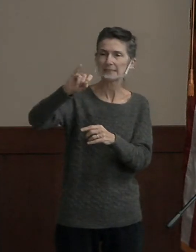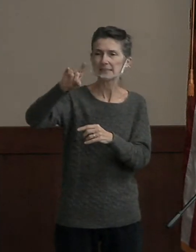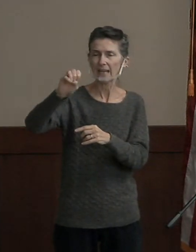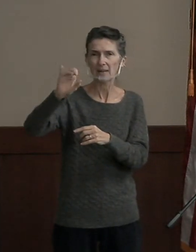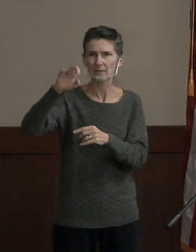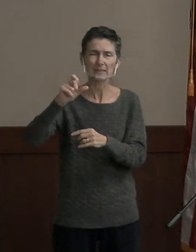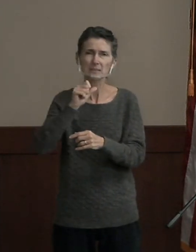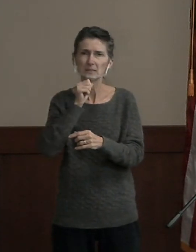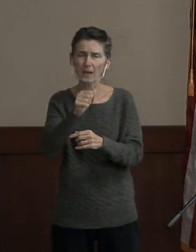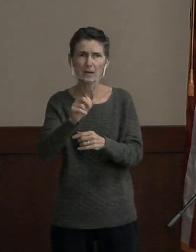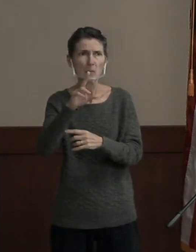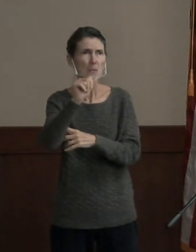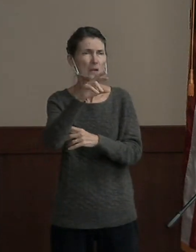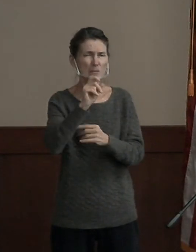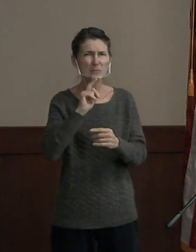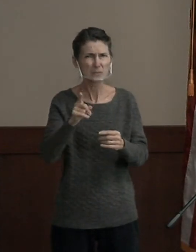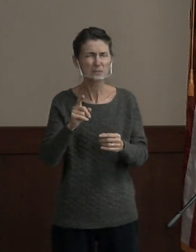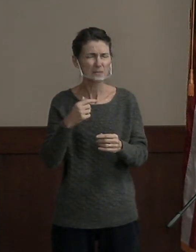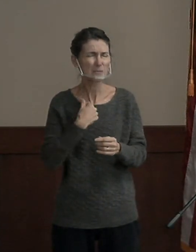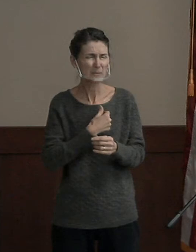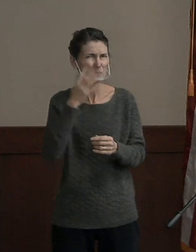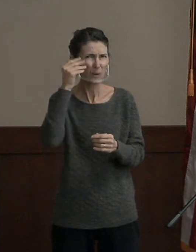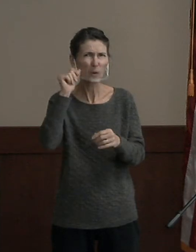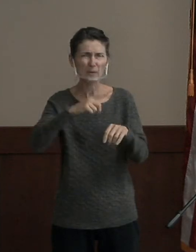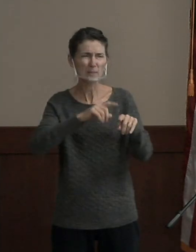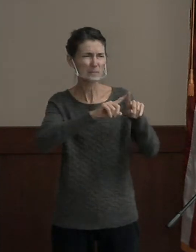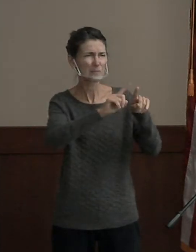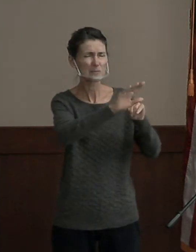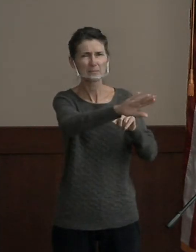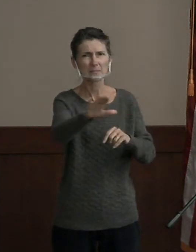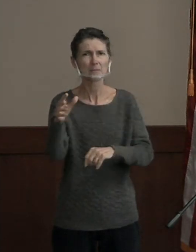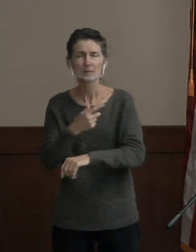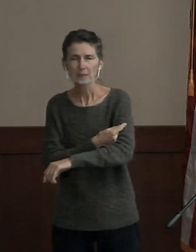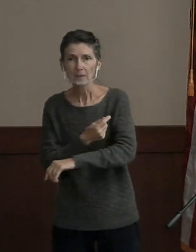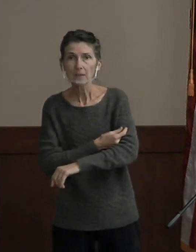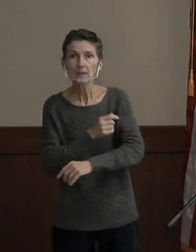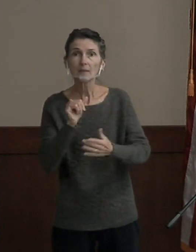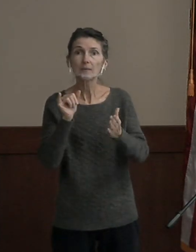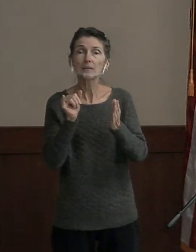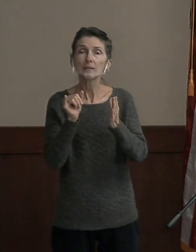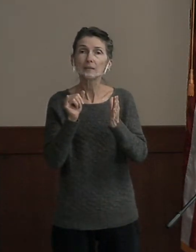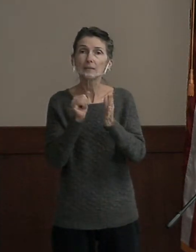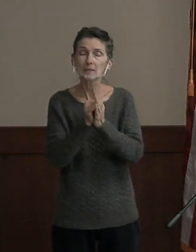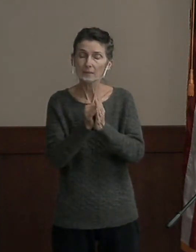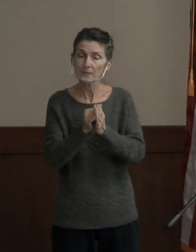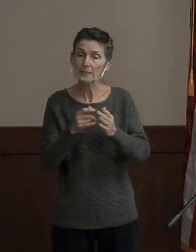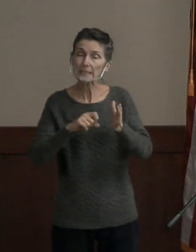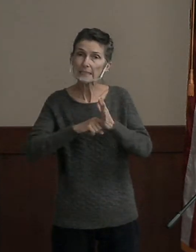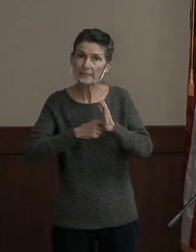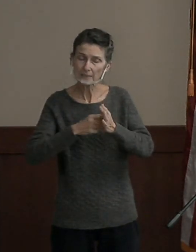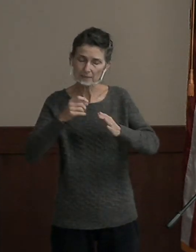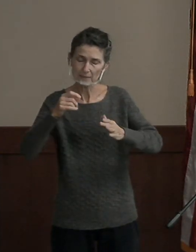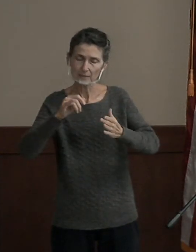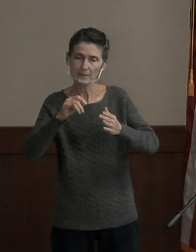uncommon. We experience them all the time. The key is to weigh the temporary discomfort